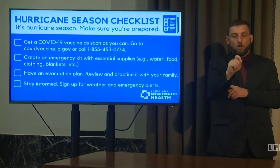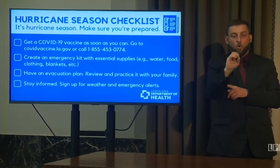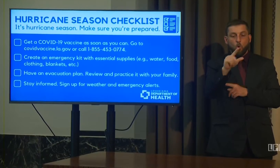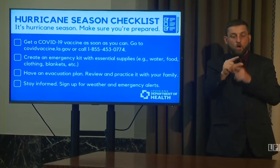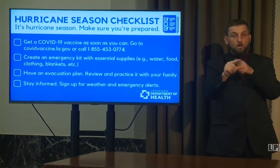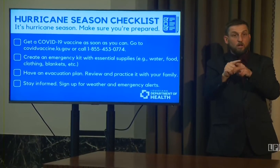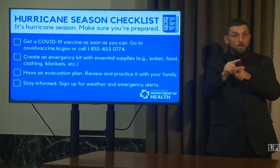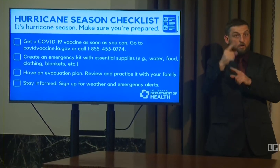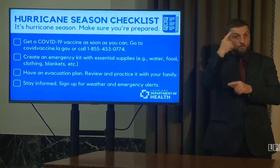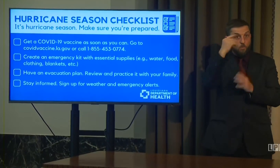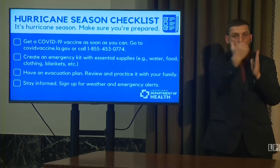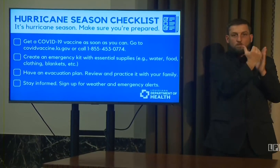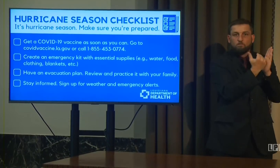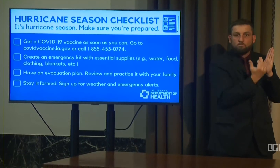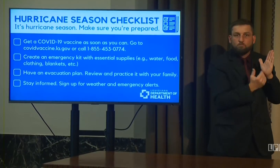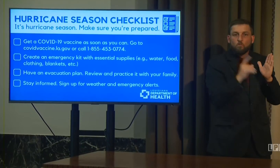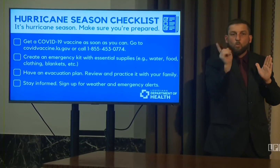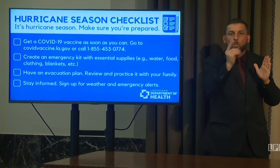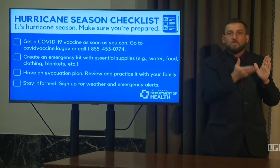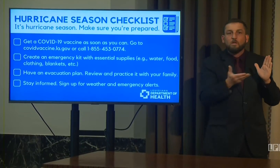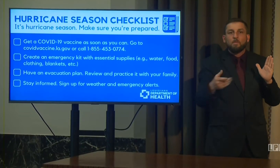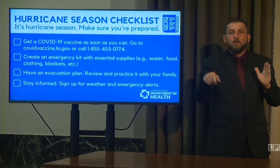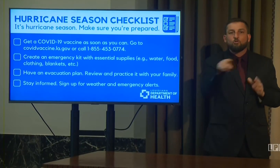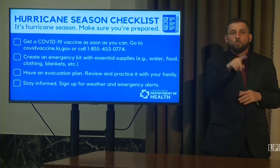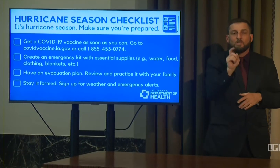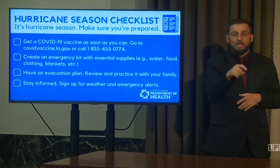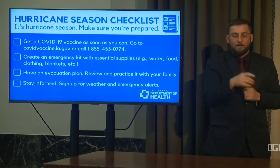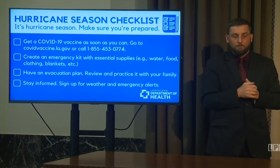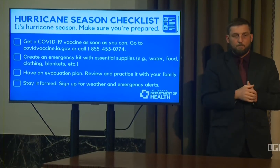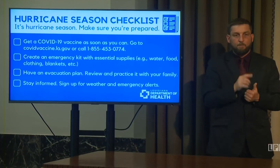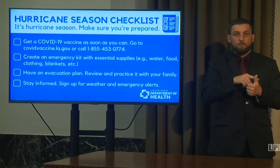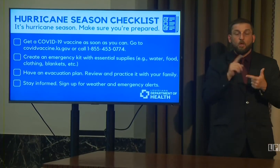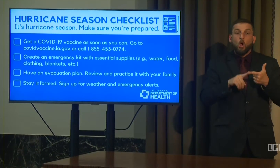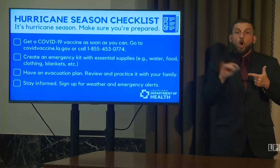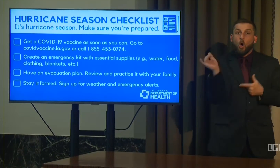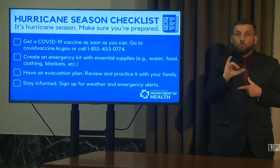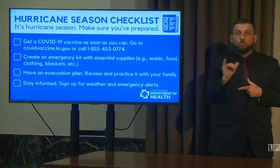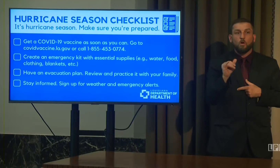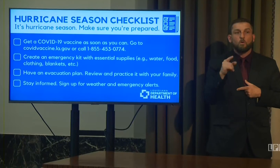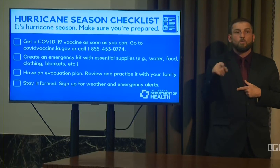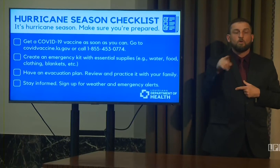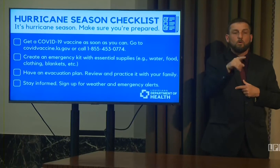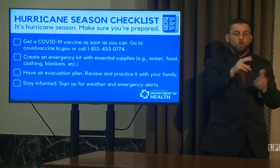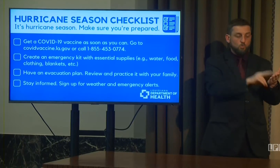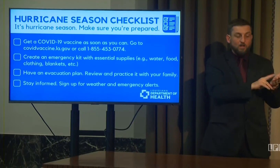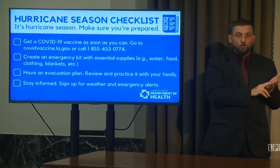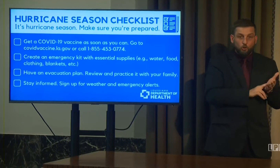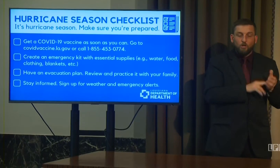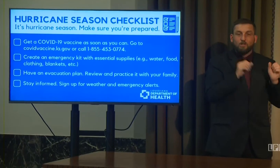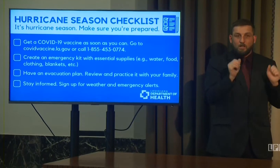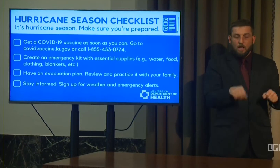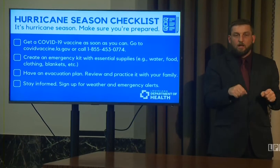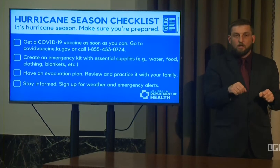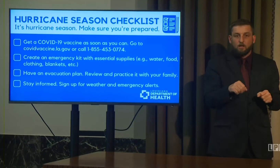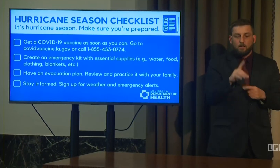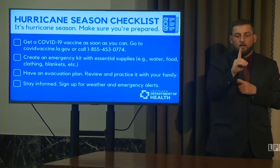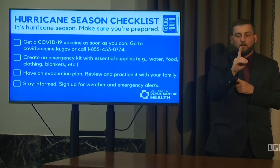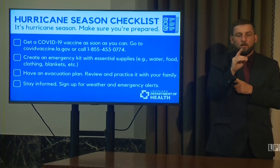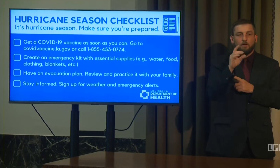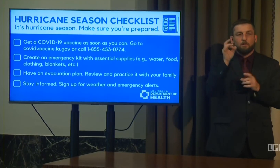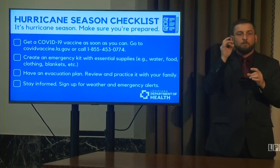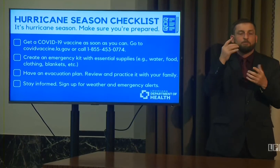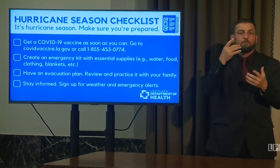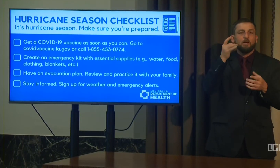sure that you're stocked up. And you can also register for disaster SNAP